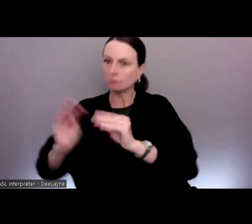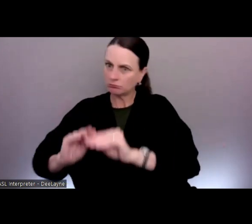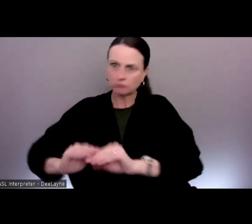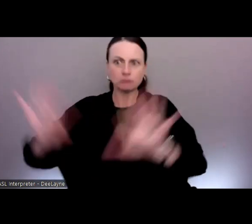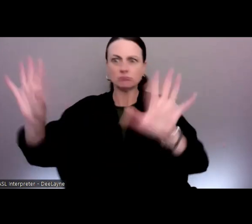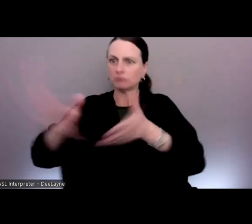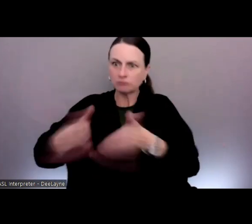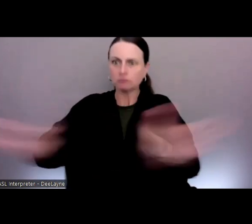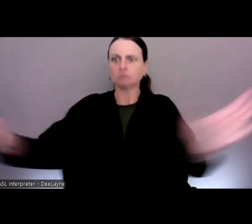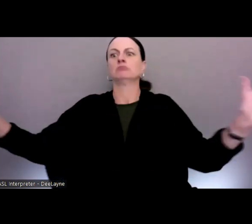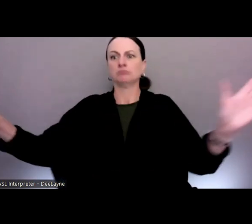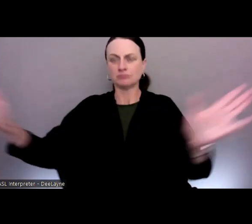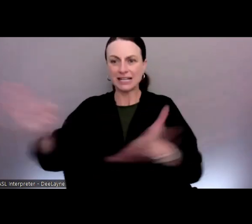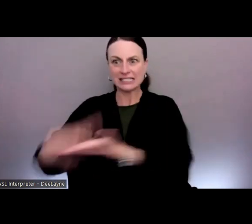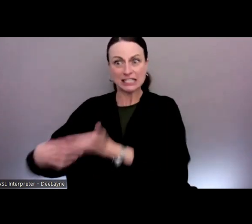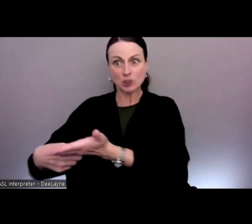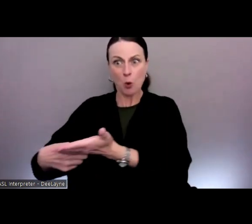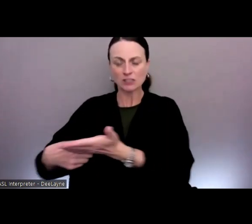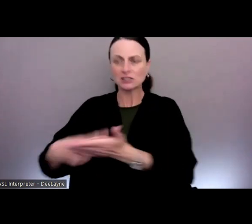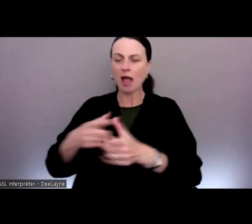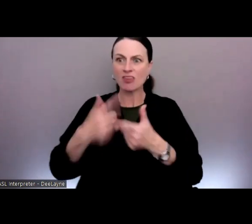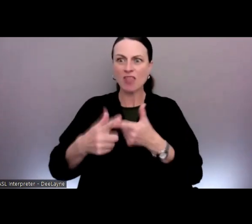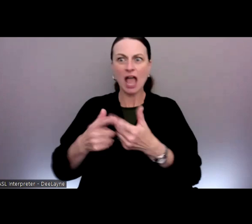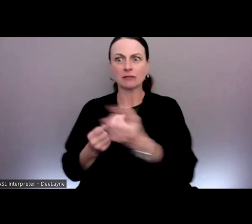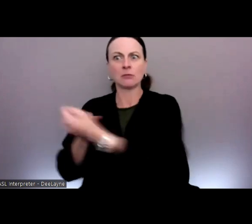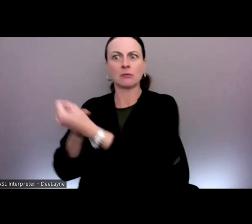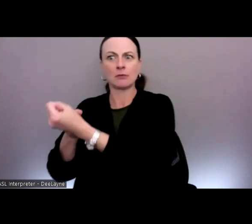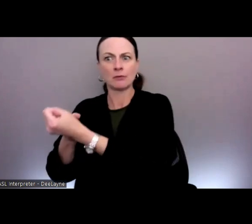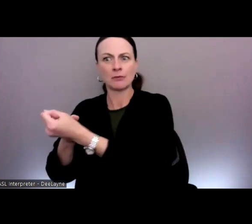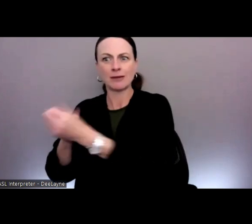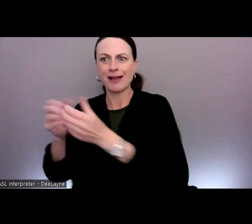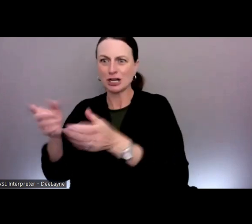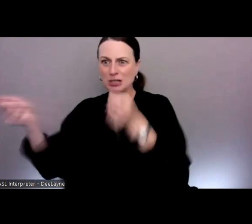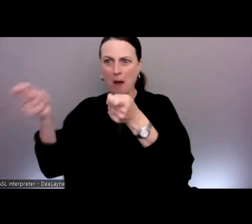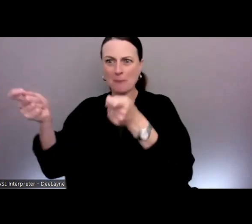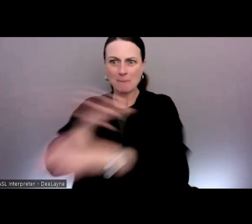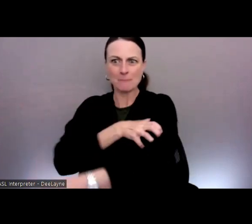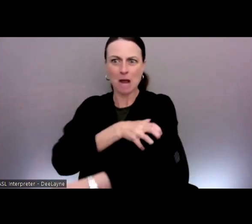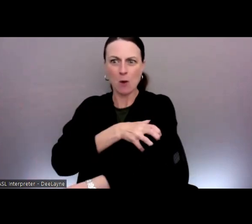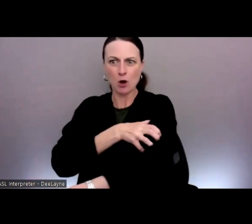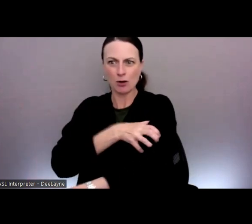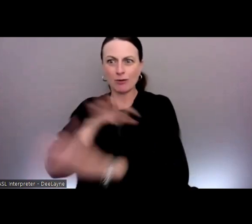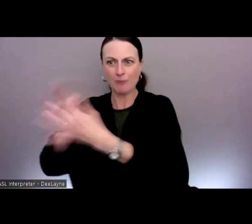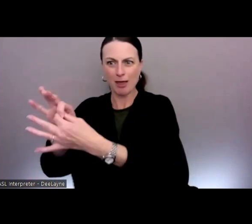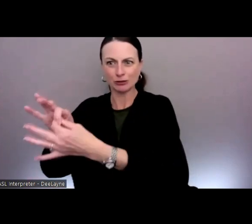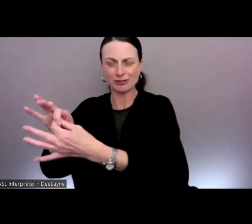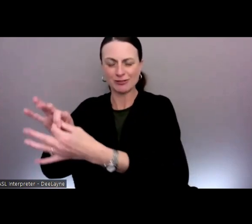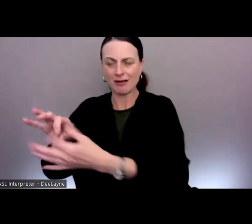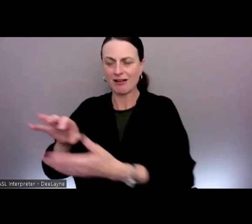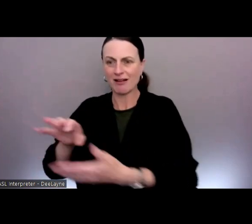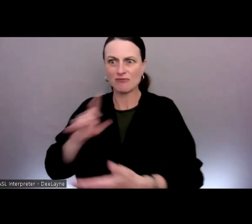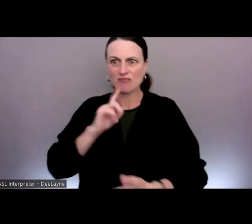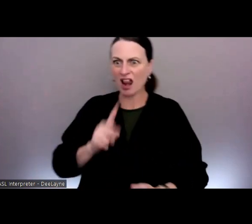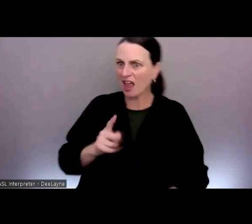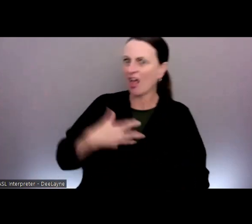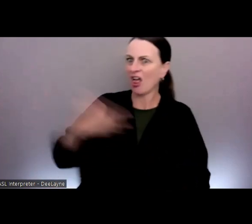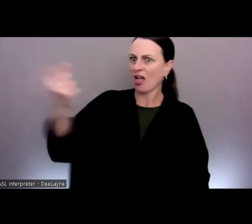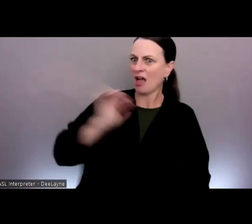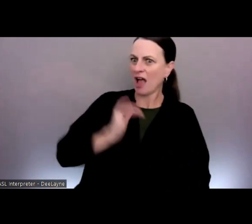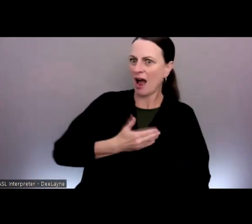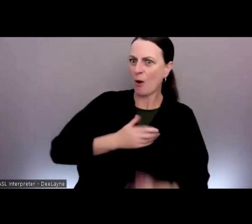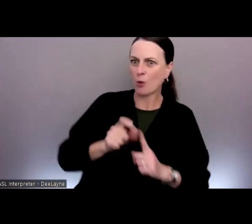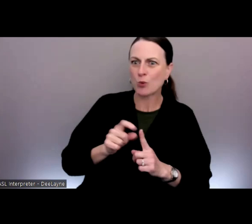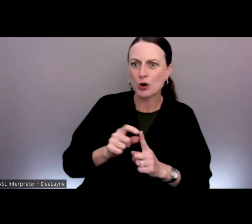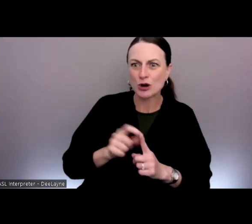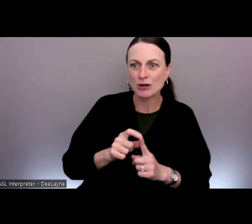into and tend to serve dominant power relations. This requires our ongoing rigorous